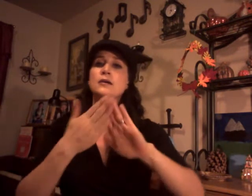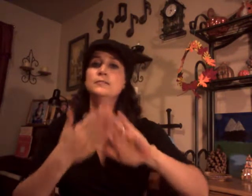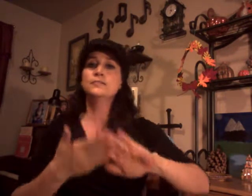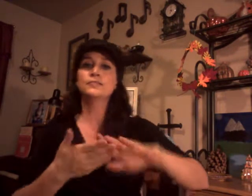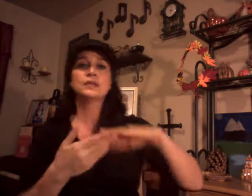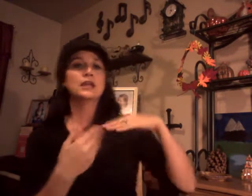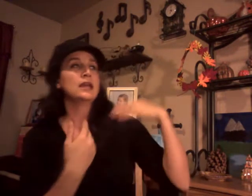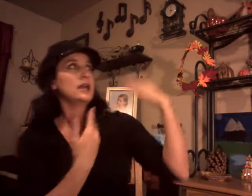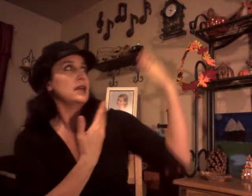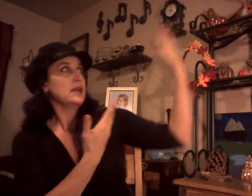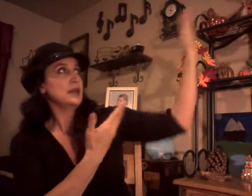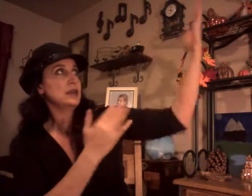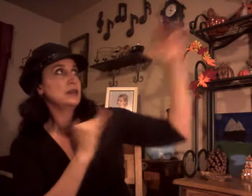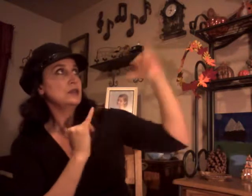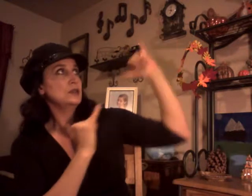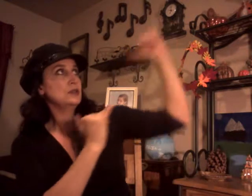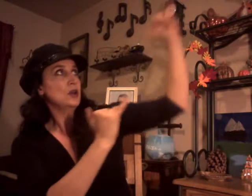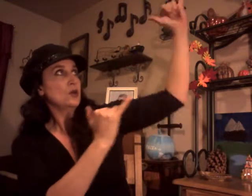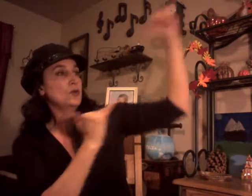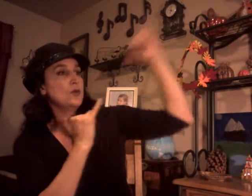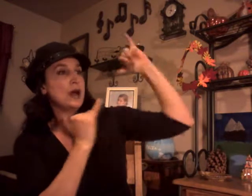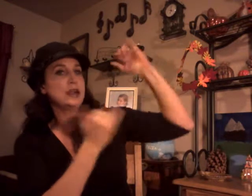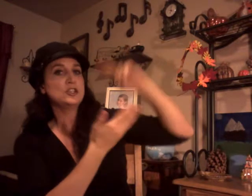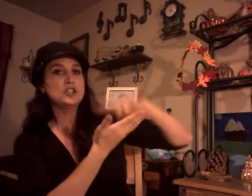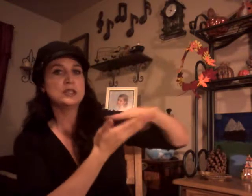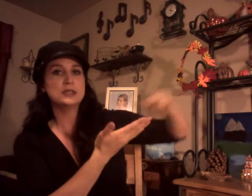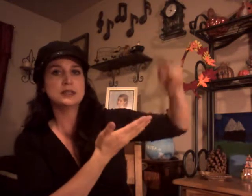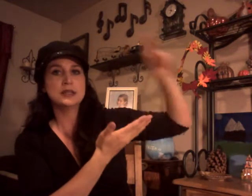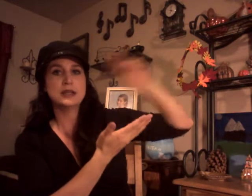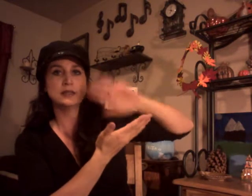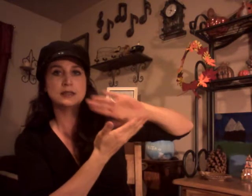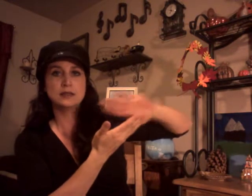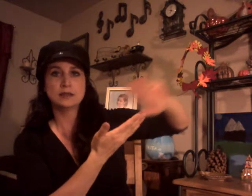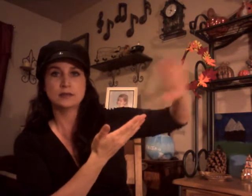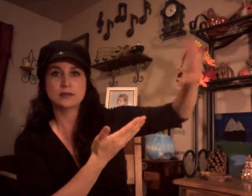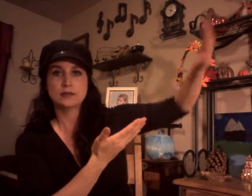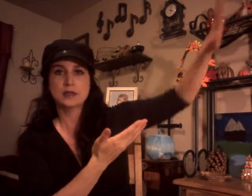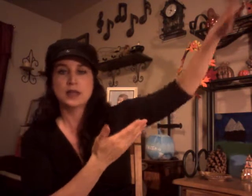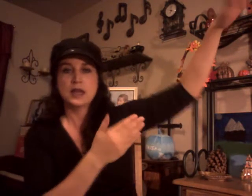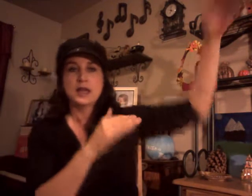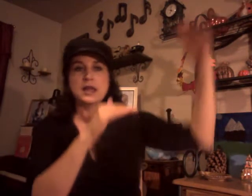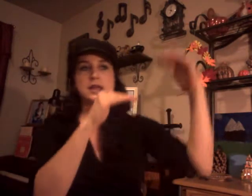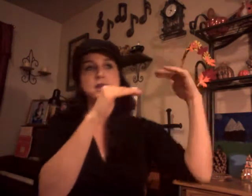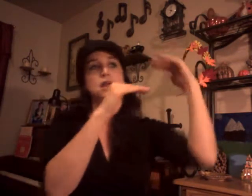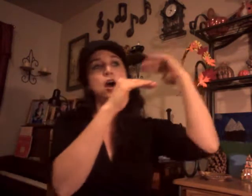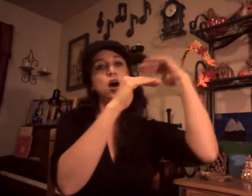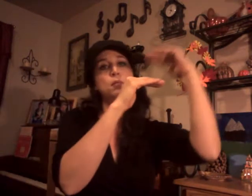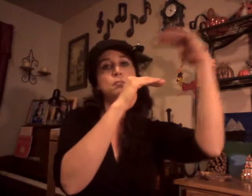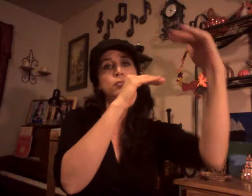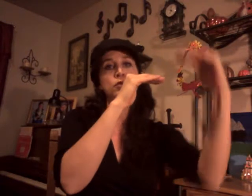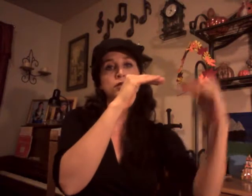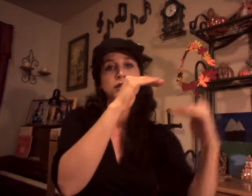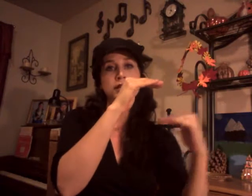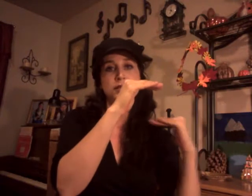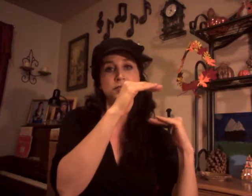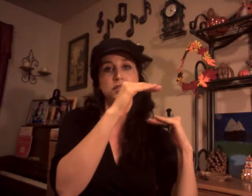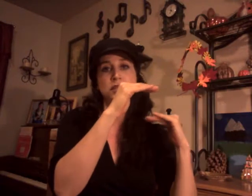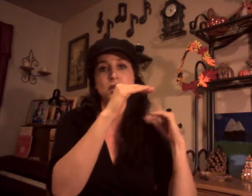become his righteousness. He humbled